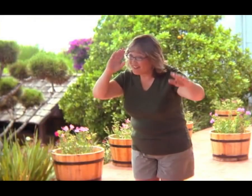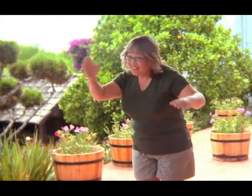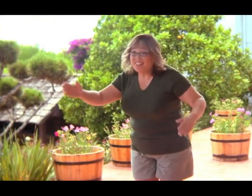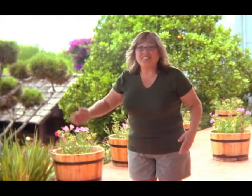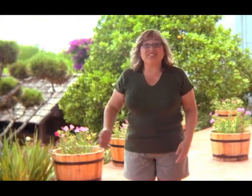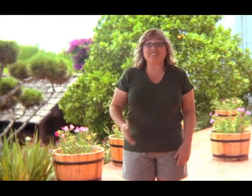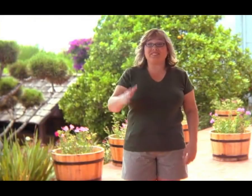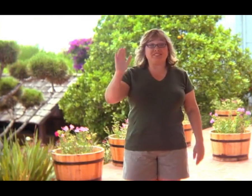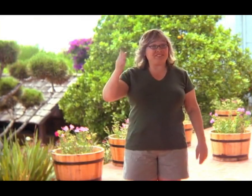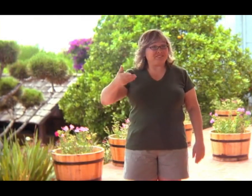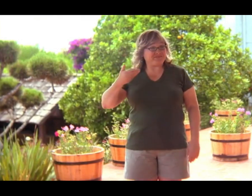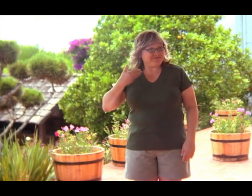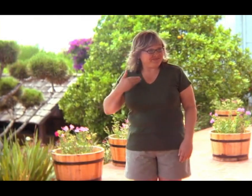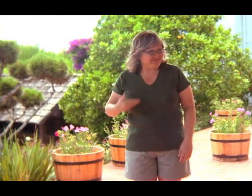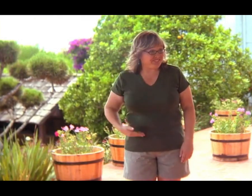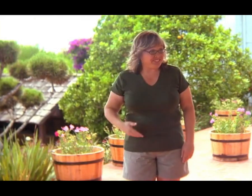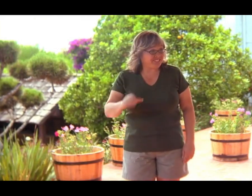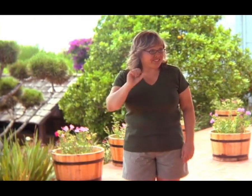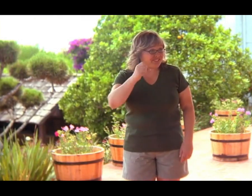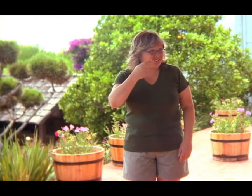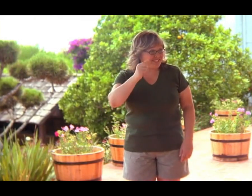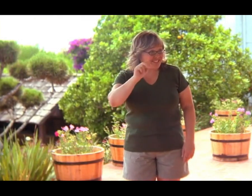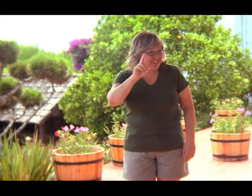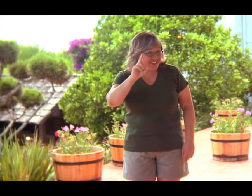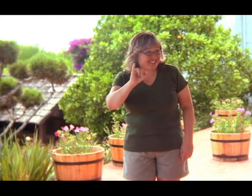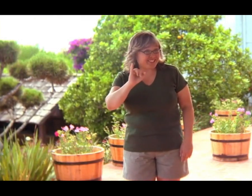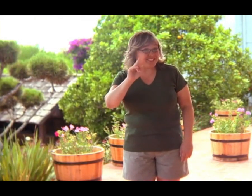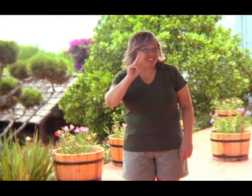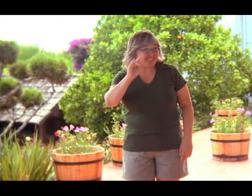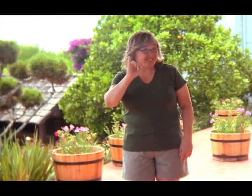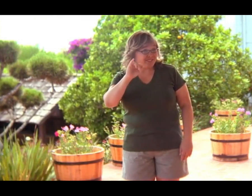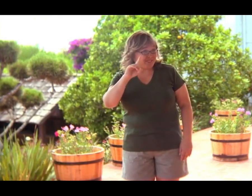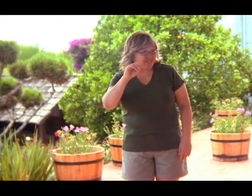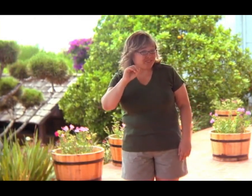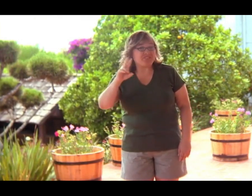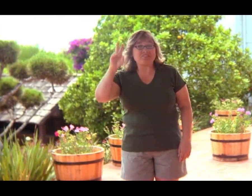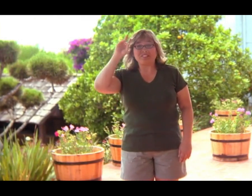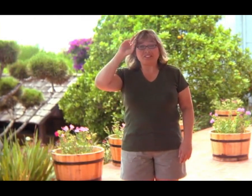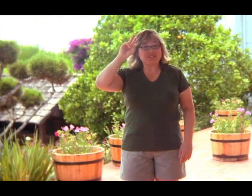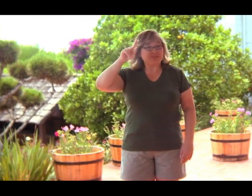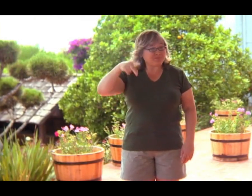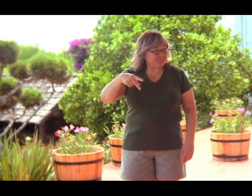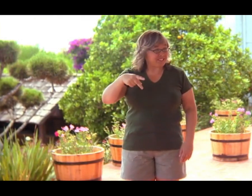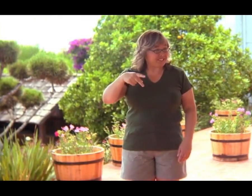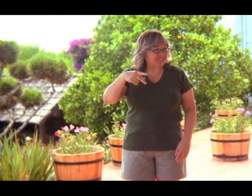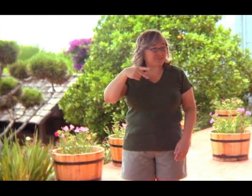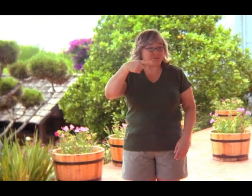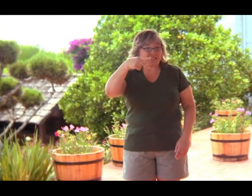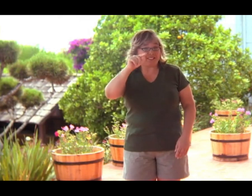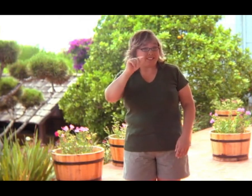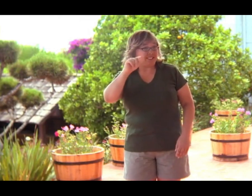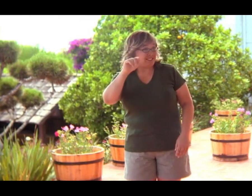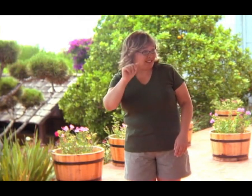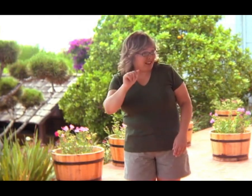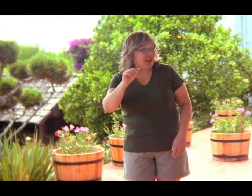Welcome, everyone. As you all know, I'm Sherry, the Vice President of our school's Parent-Teacher Association,